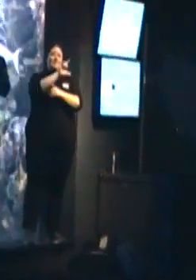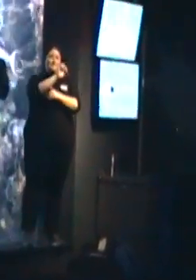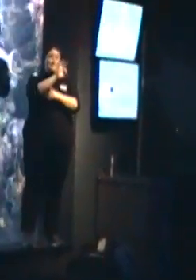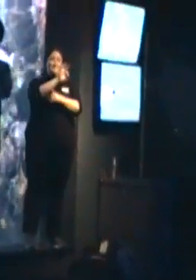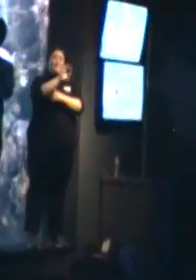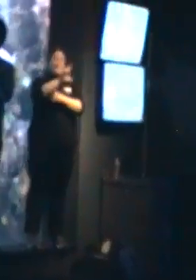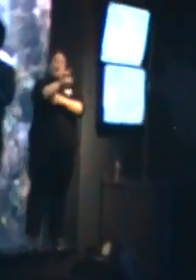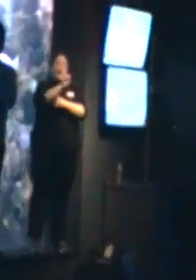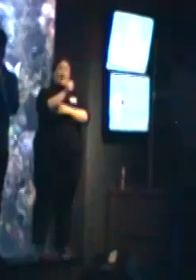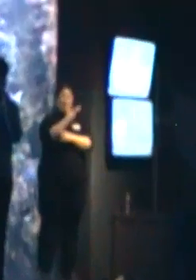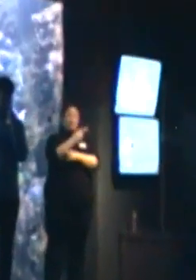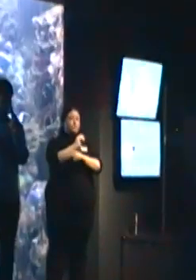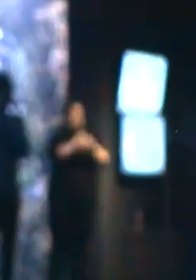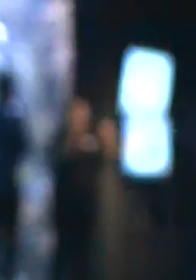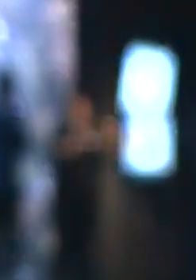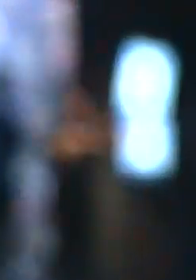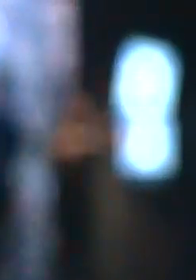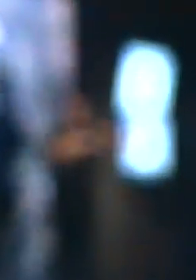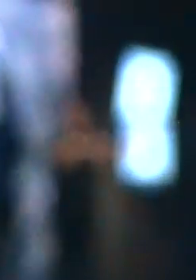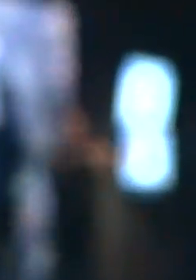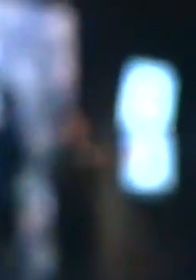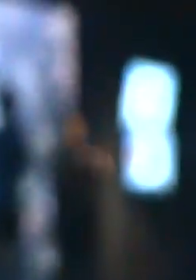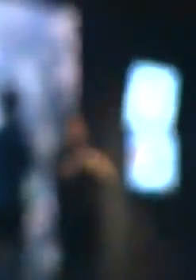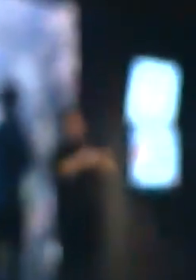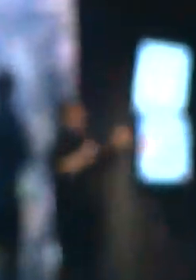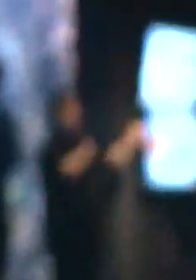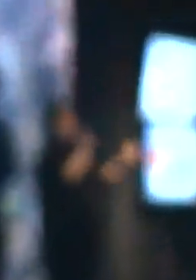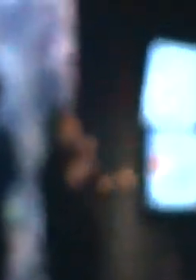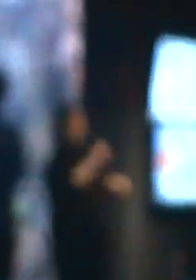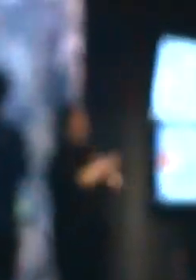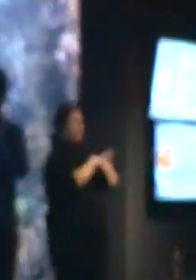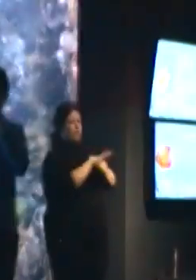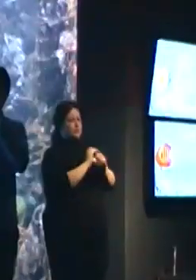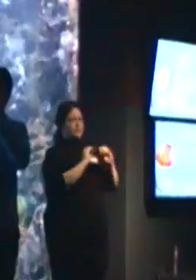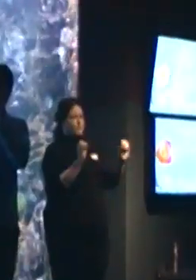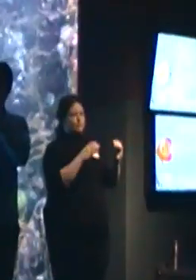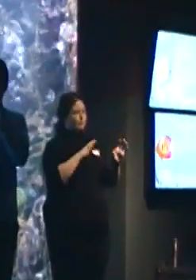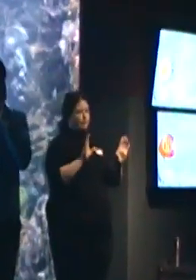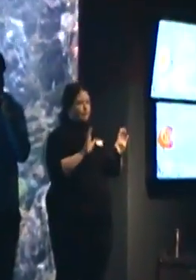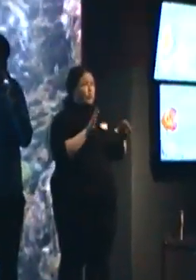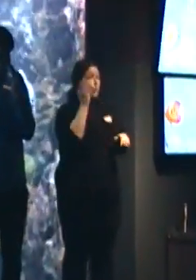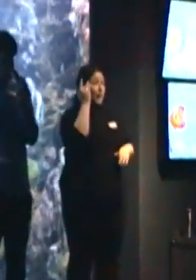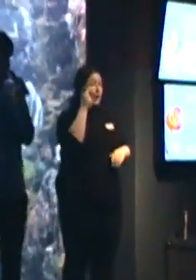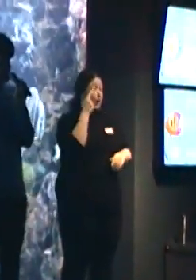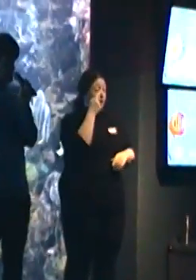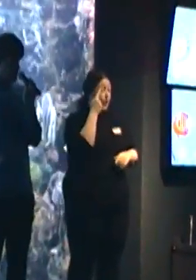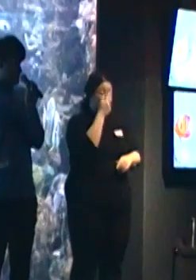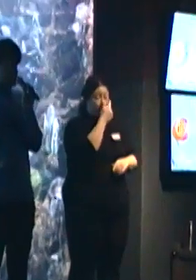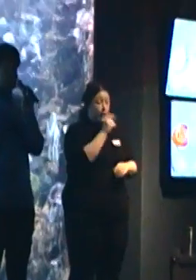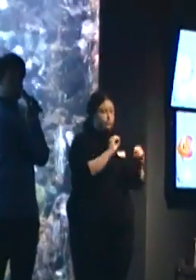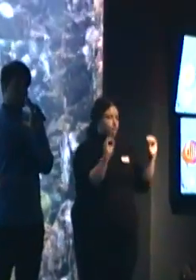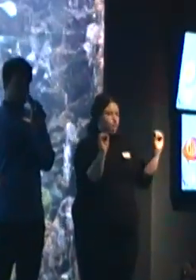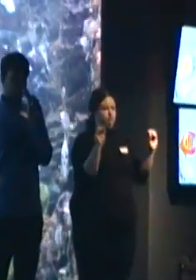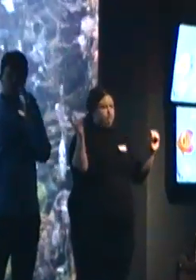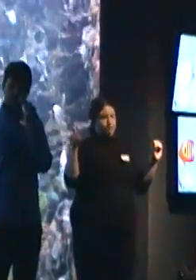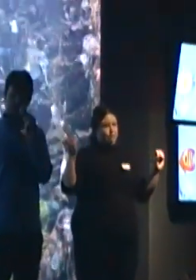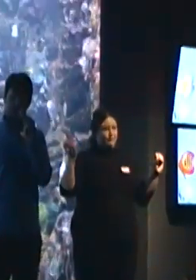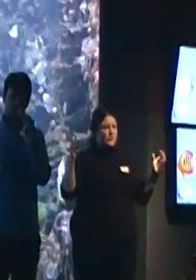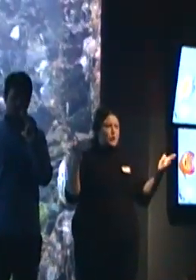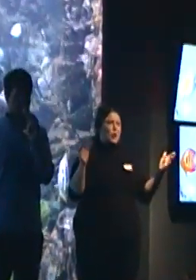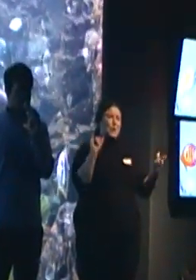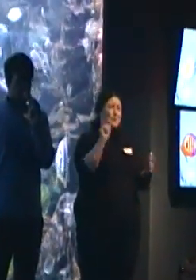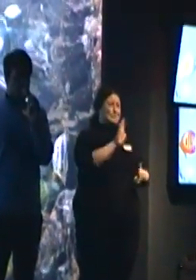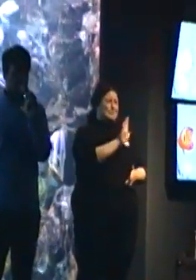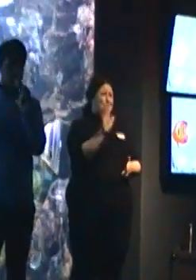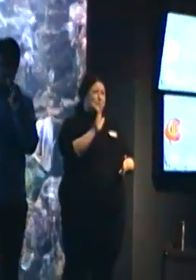the aquarium. Not only is it bad for the animals, some of them don't even have eyelids. It's also not great for your photos.